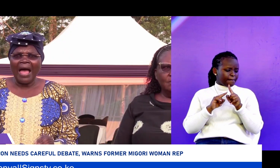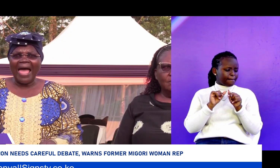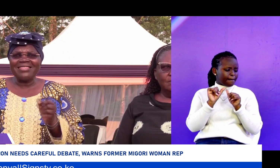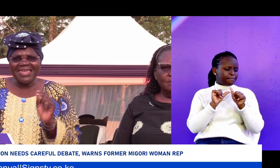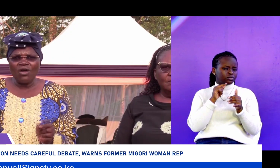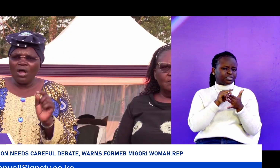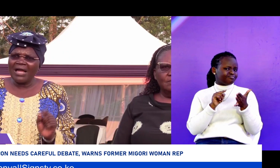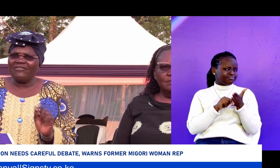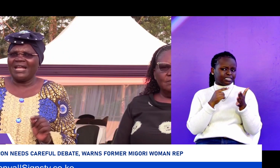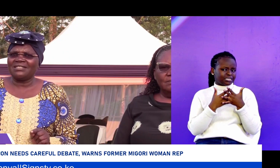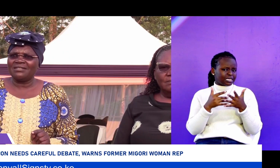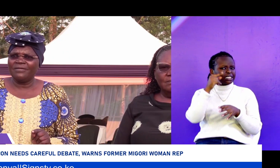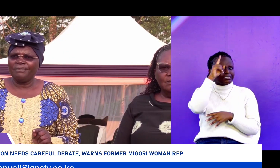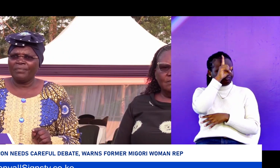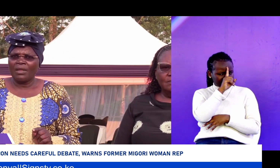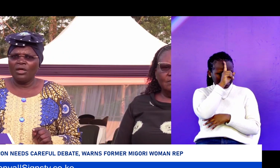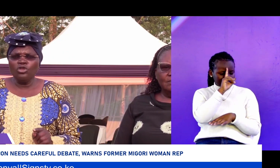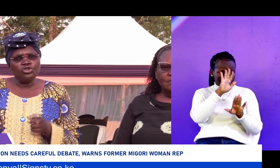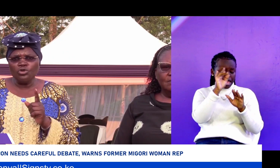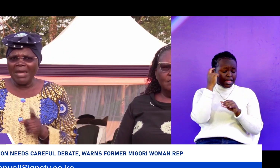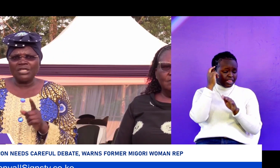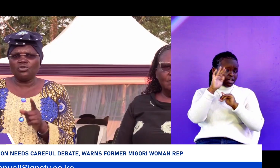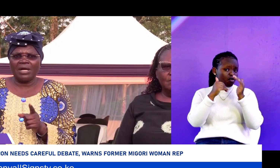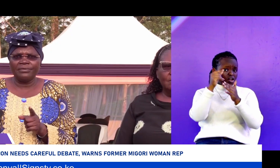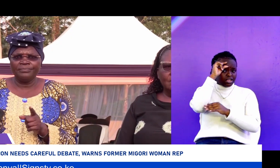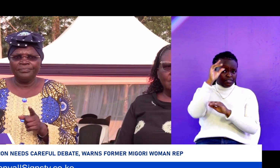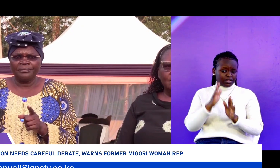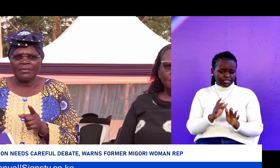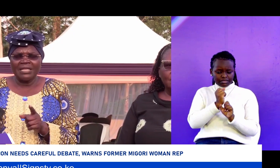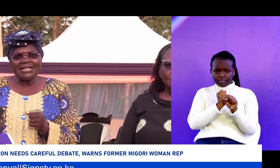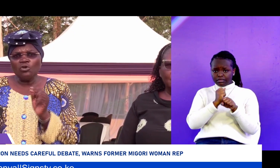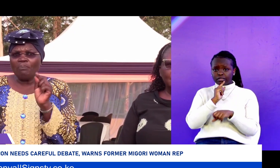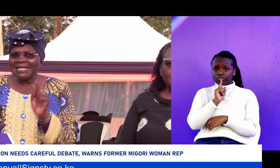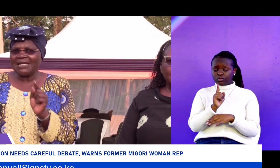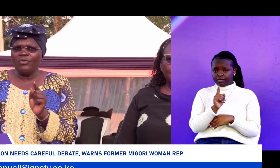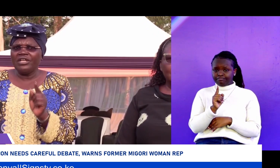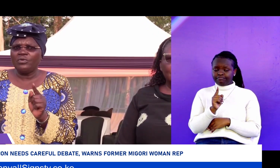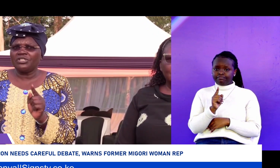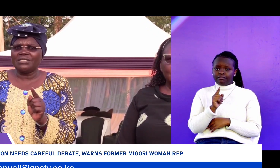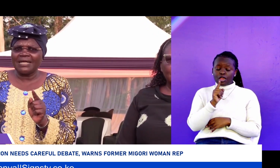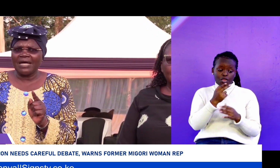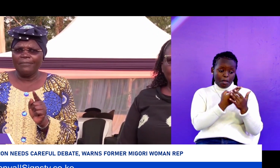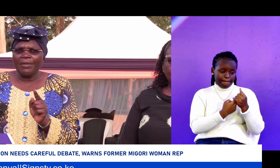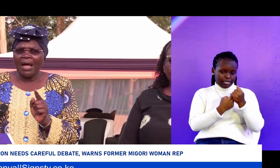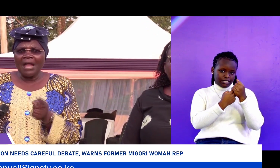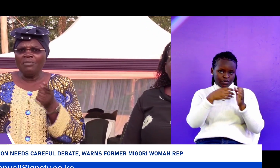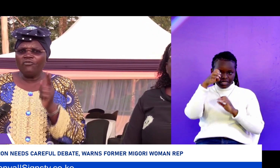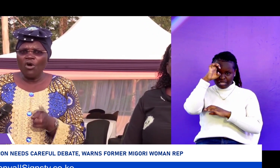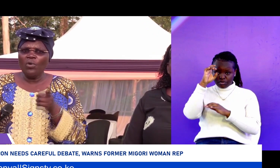I think all governors, you should make sure that you partner with the education sector. And before we